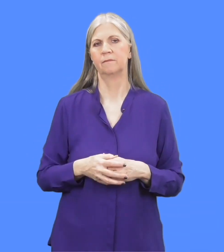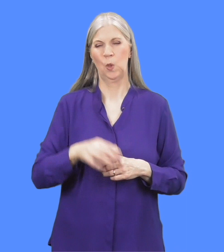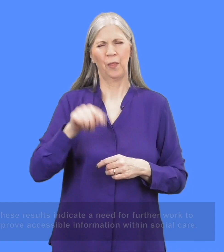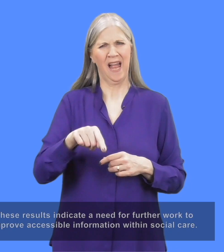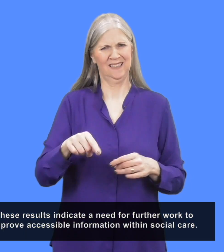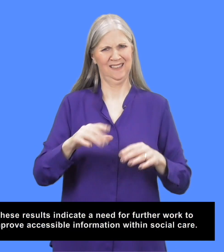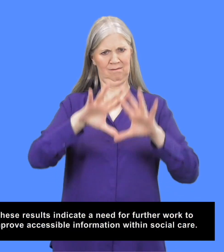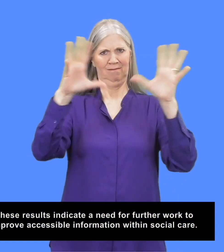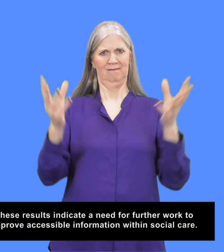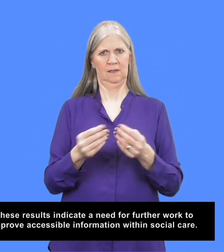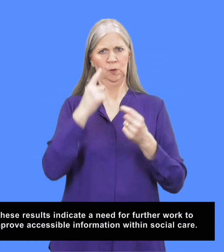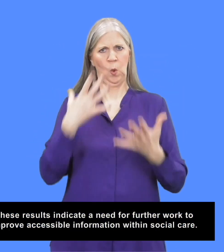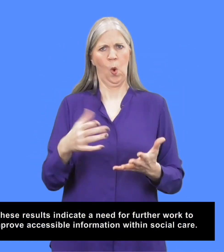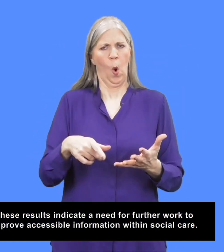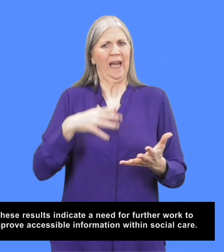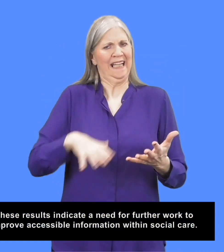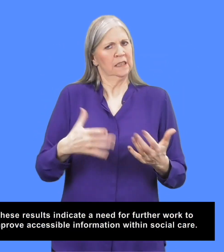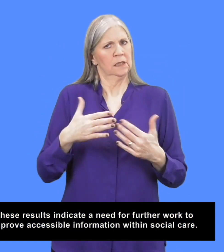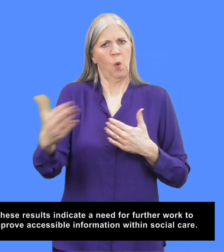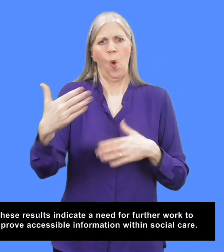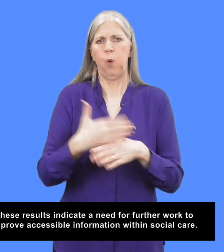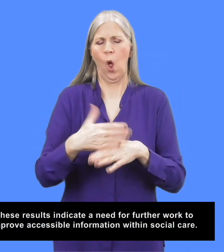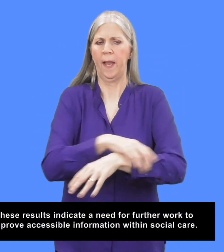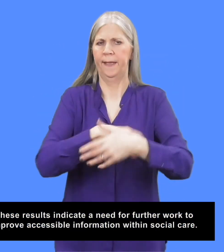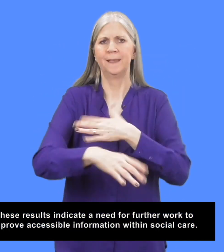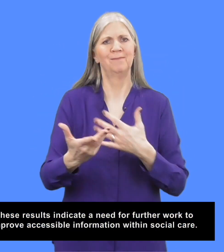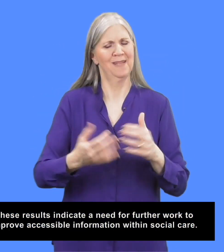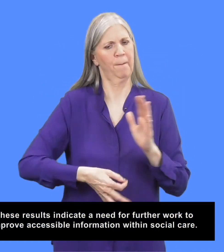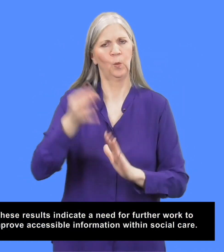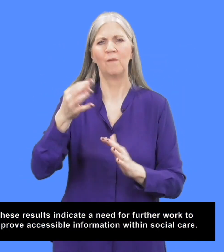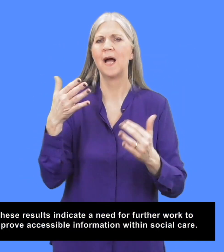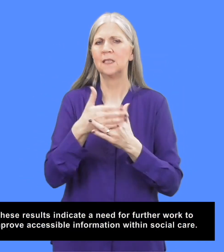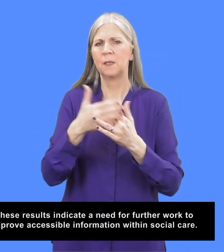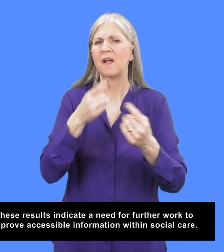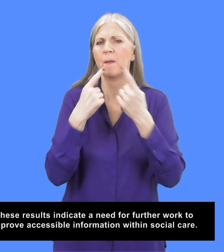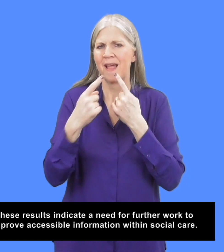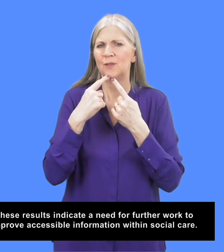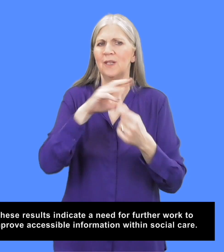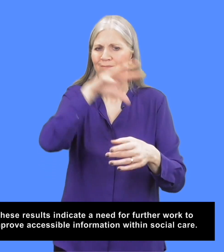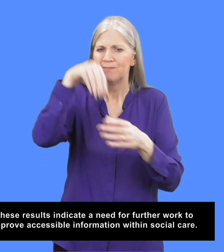These results indicate a need for further work to improve accessible information within social care.